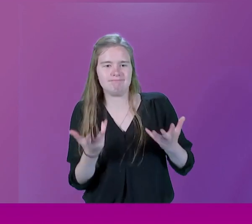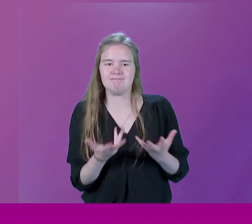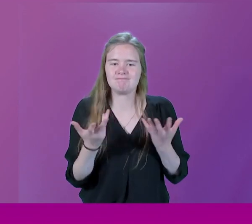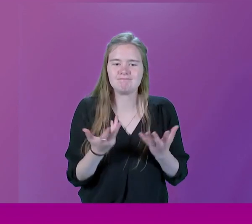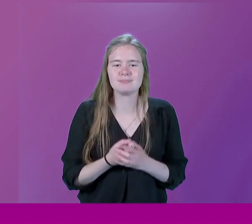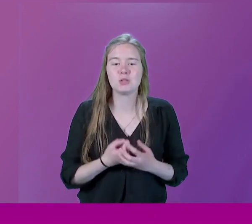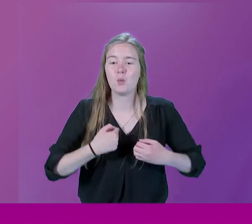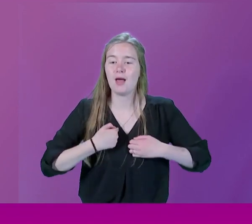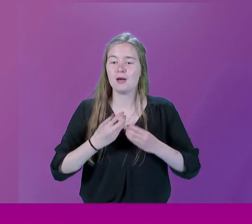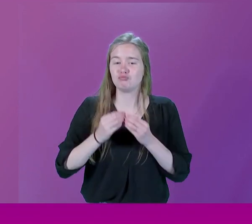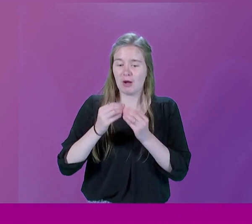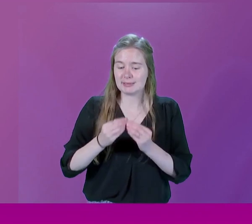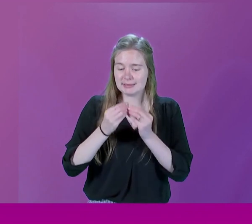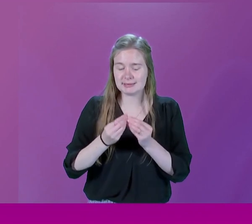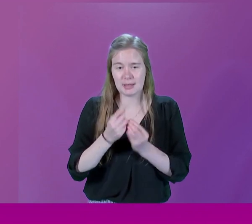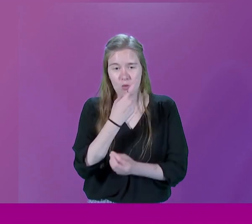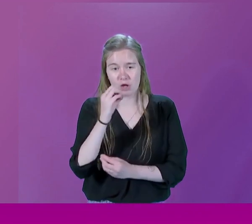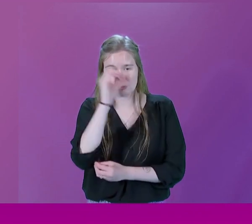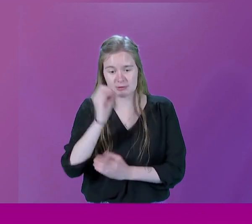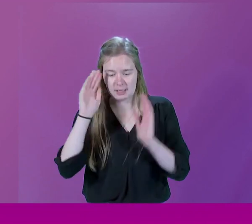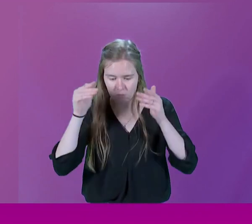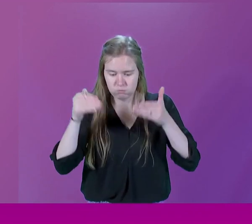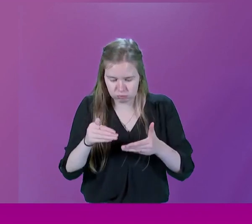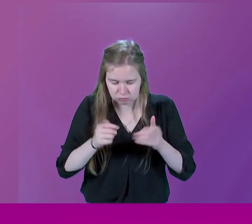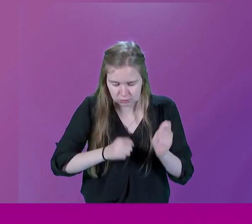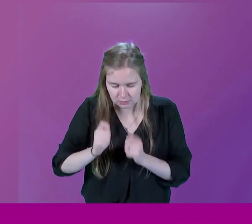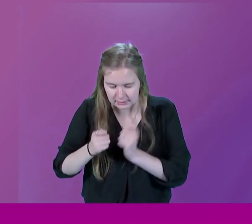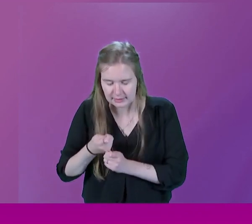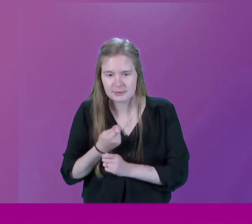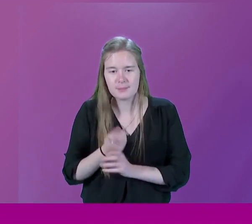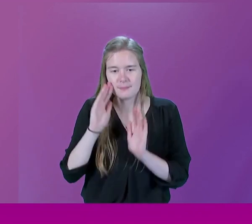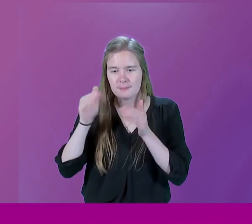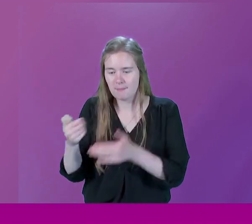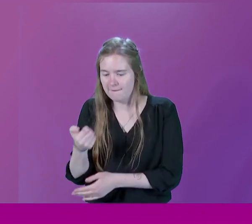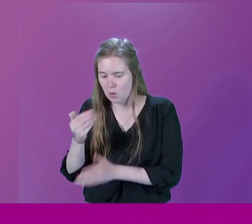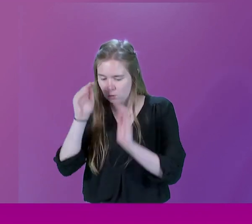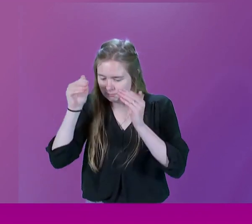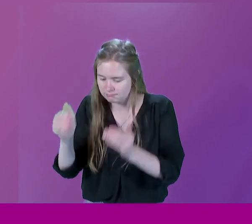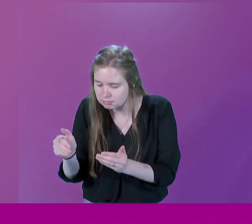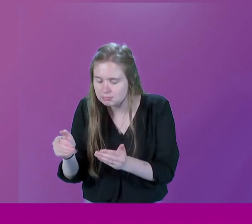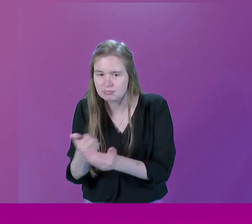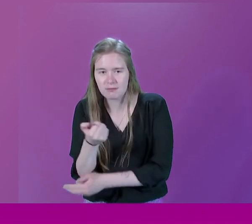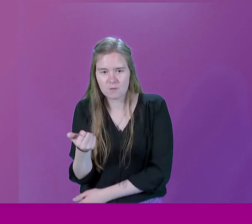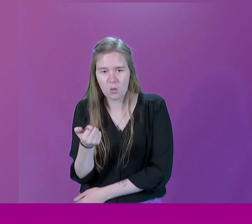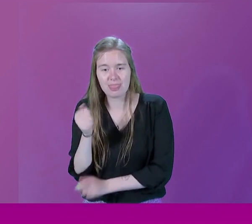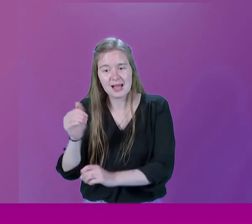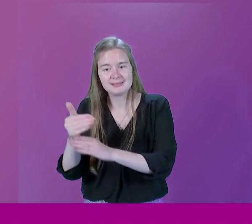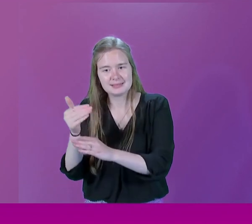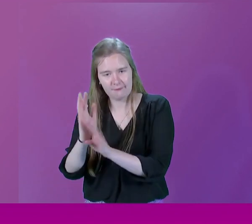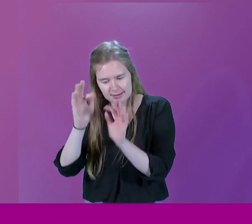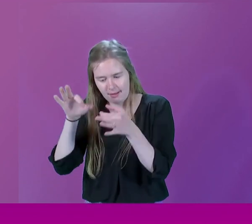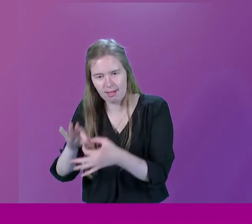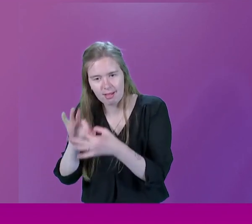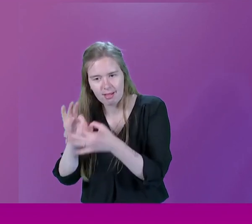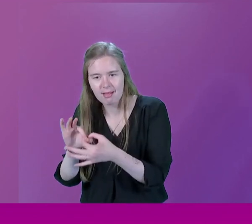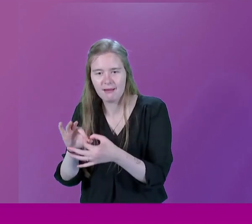So when I practice, I'm 100% there. If I'm looking at my mobile phone, that is the activity I'm